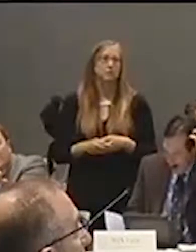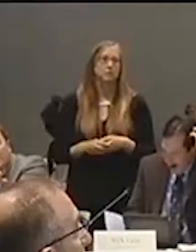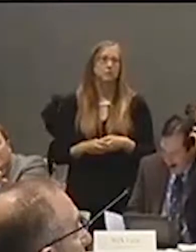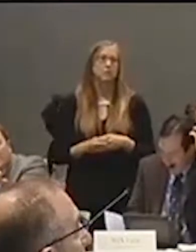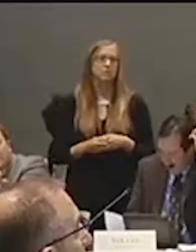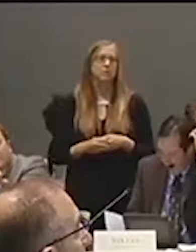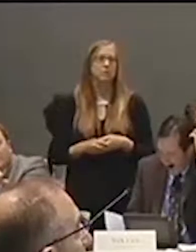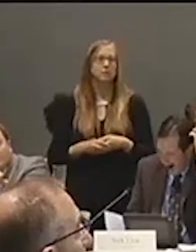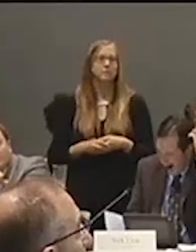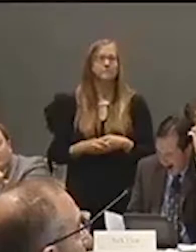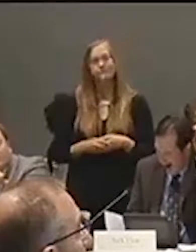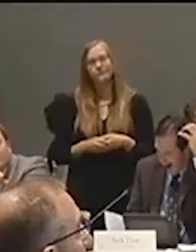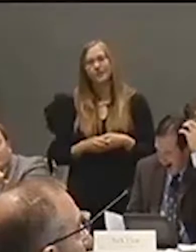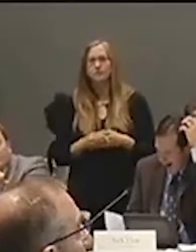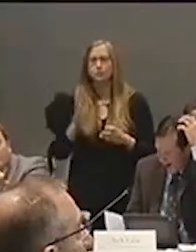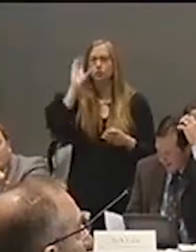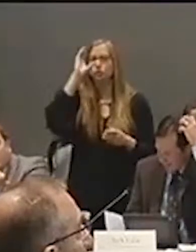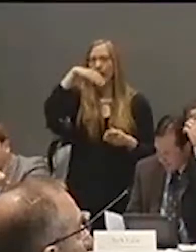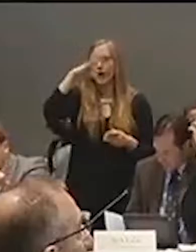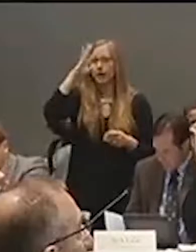it's a little bit of a weird construct,